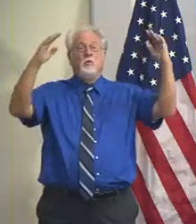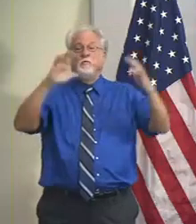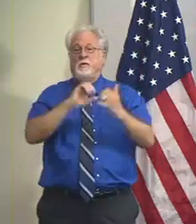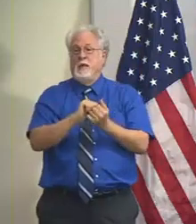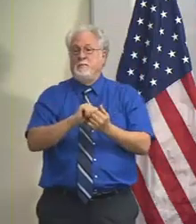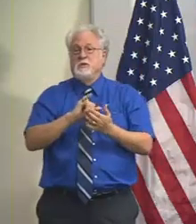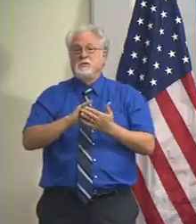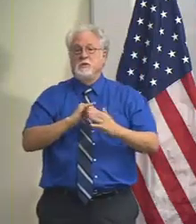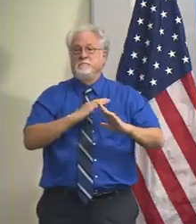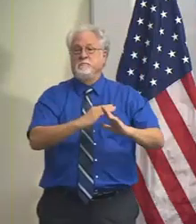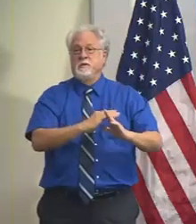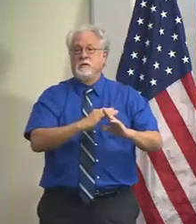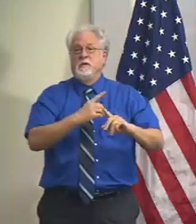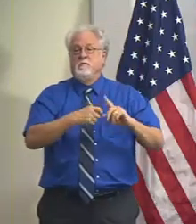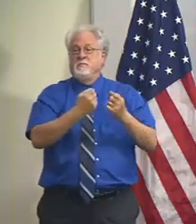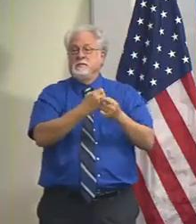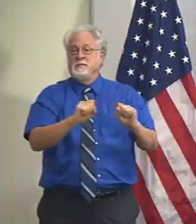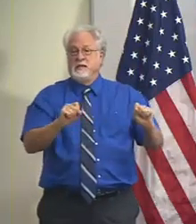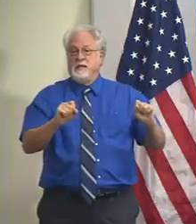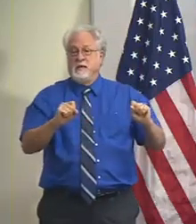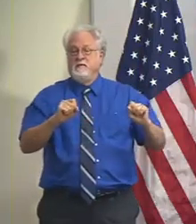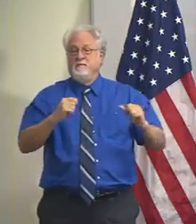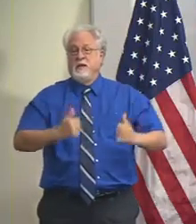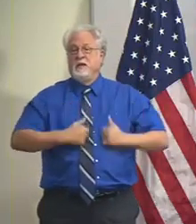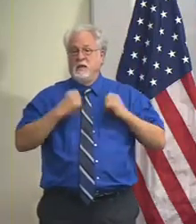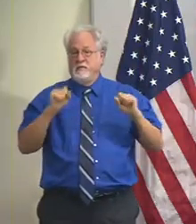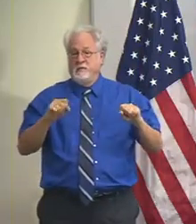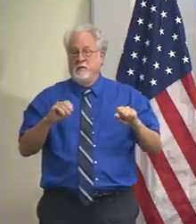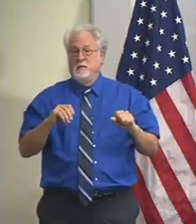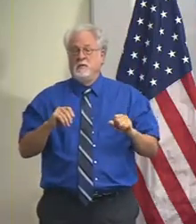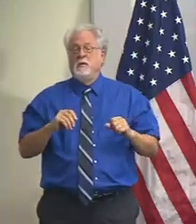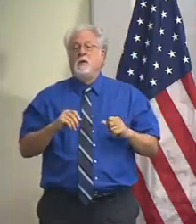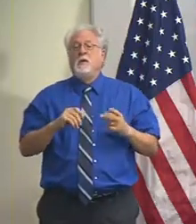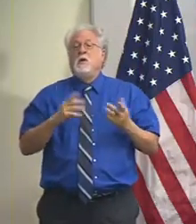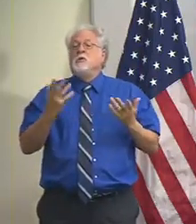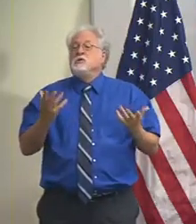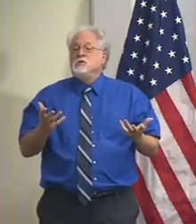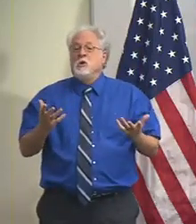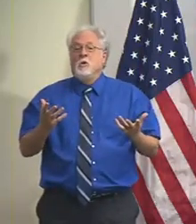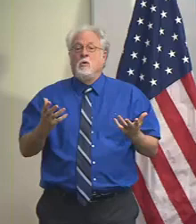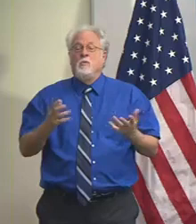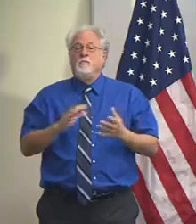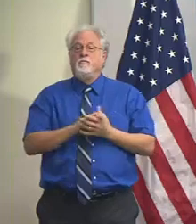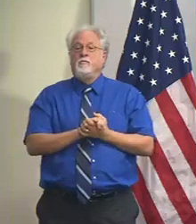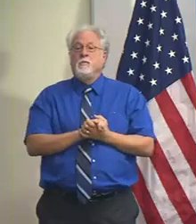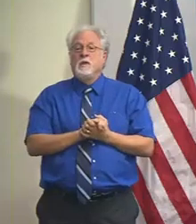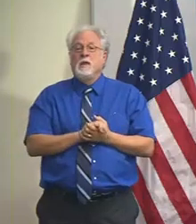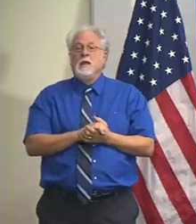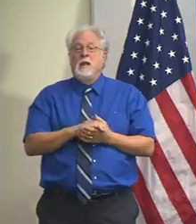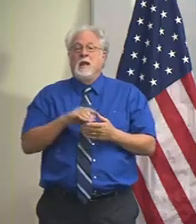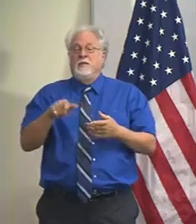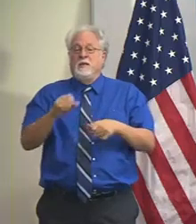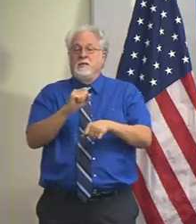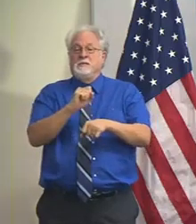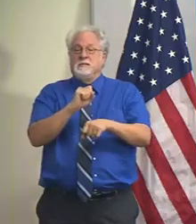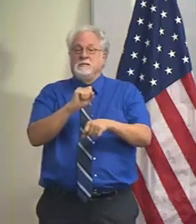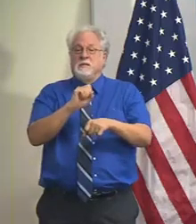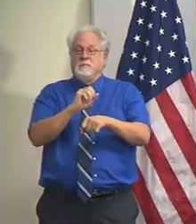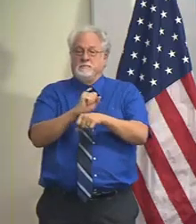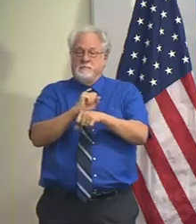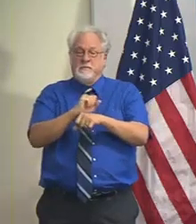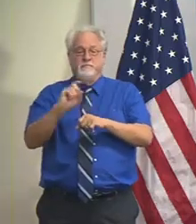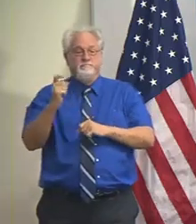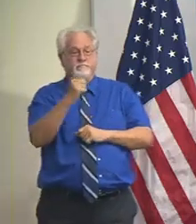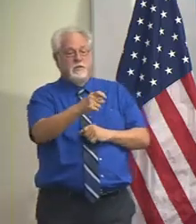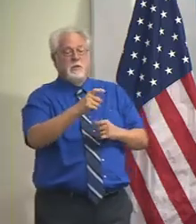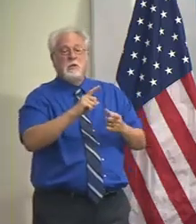that prevents the home from being safe, habitable, and secure. And so there's this mission assignment has been assigned